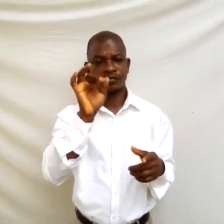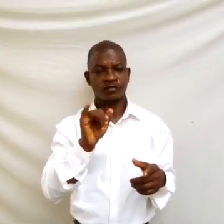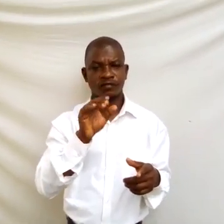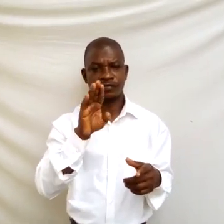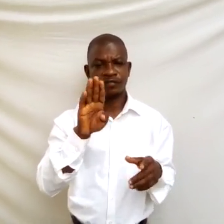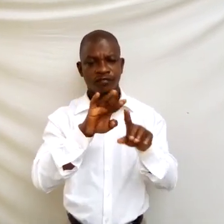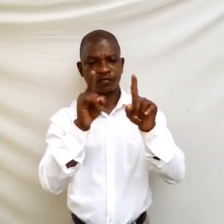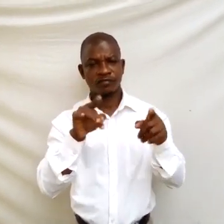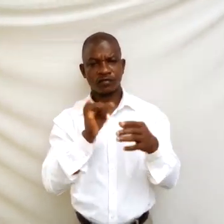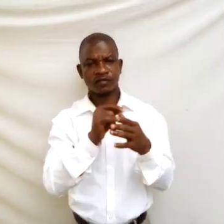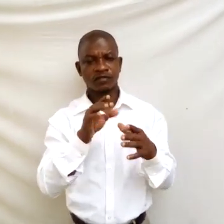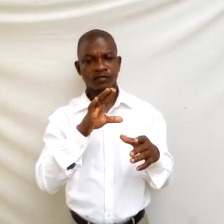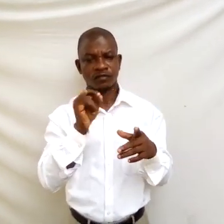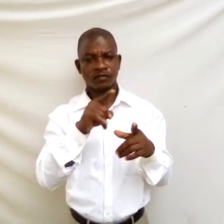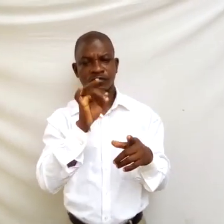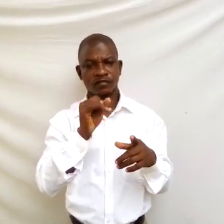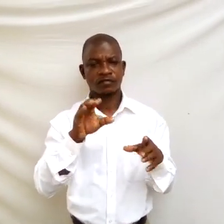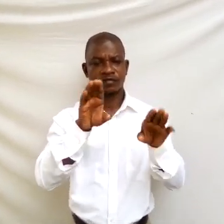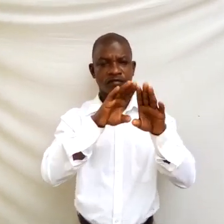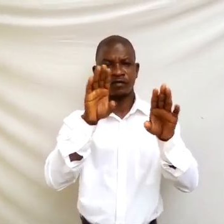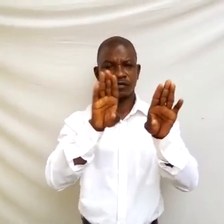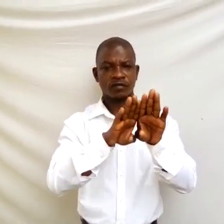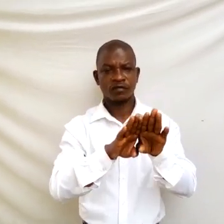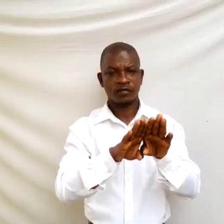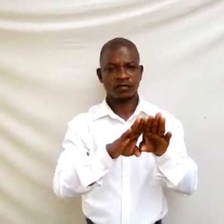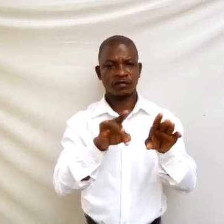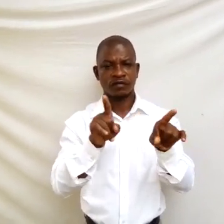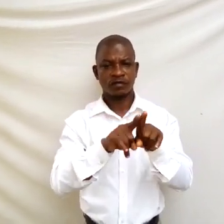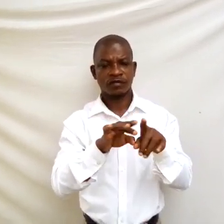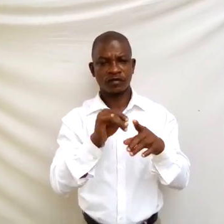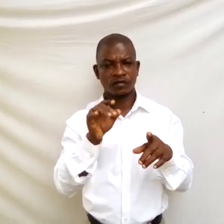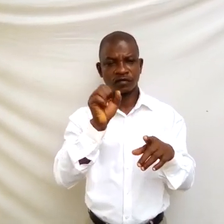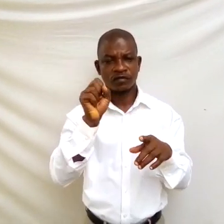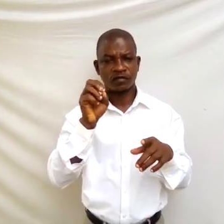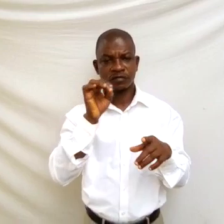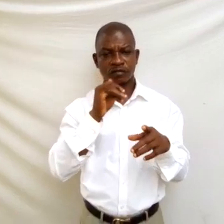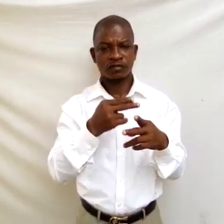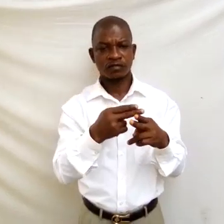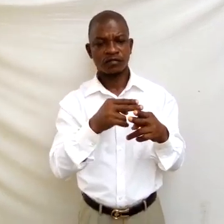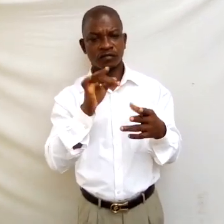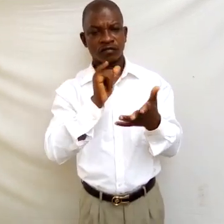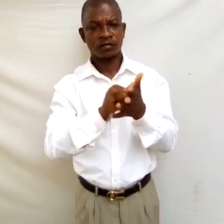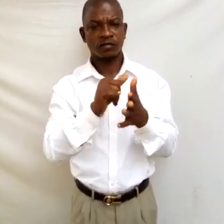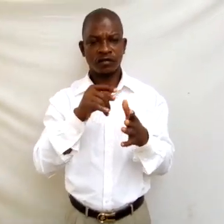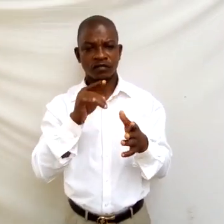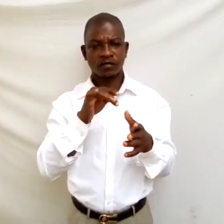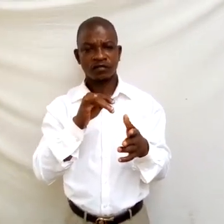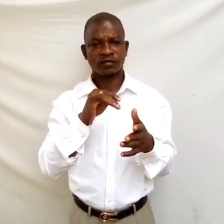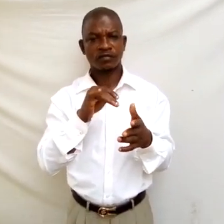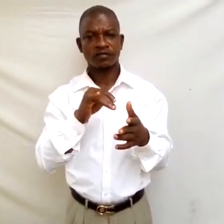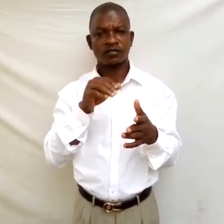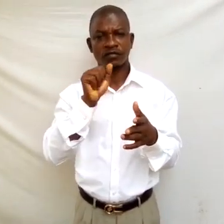B star C bracket closed assumed that A